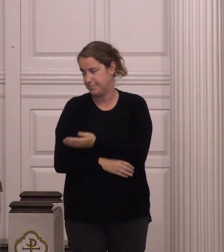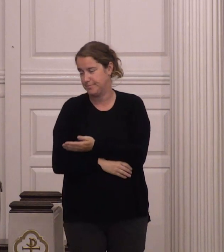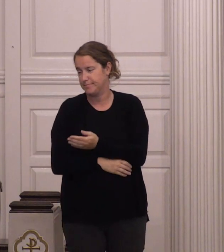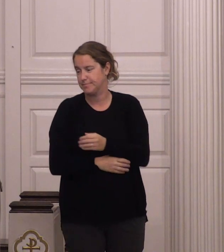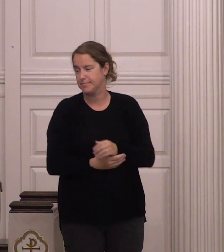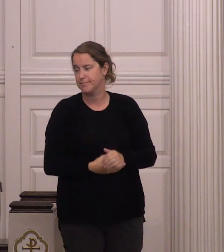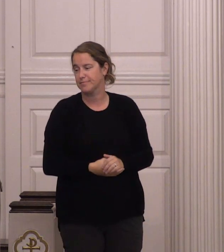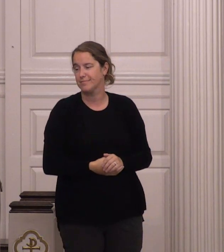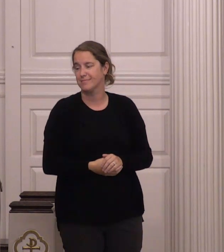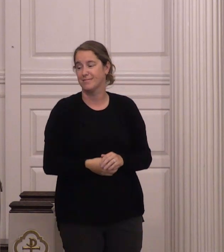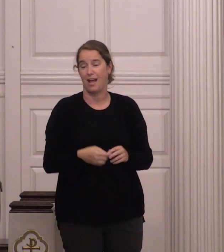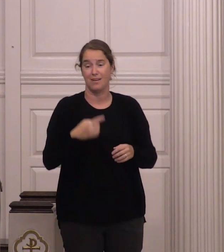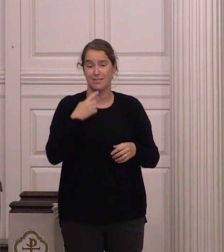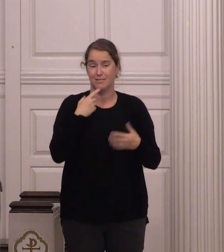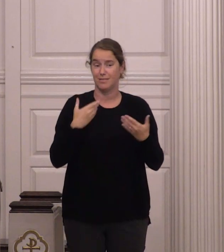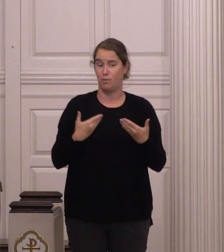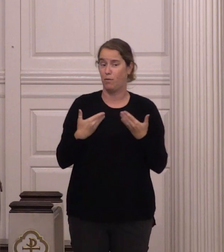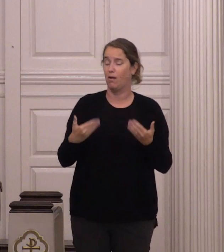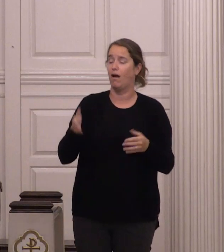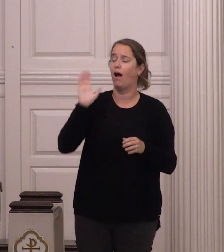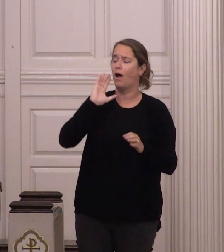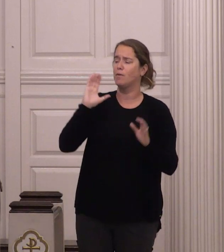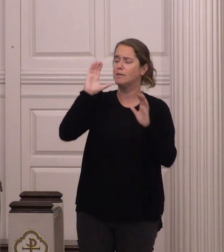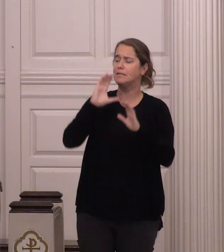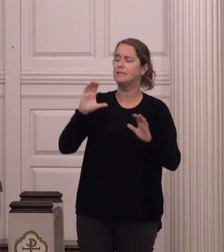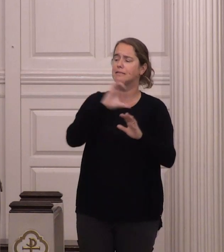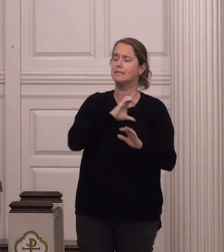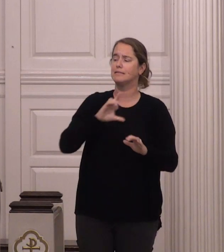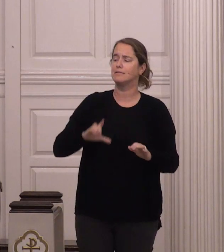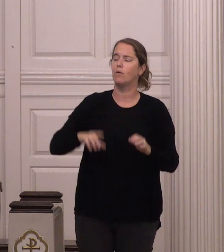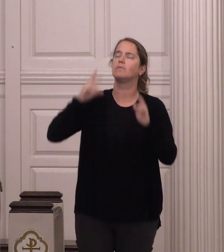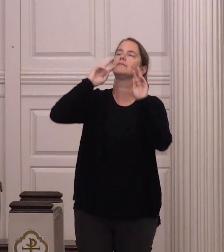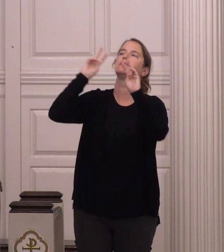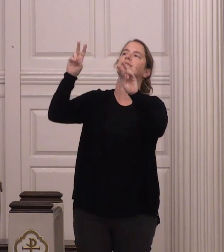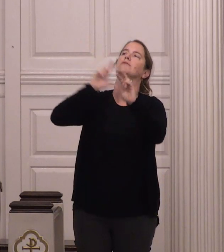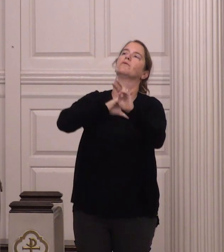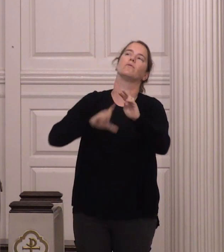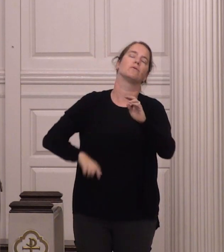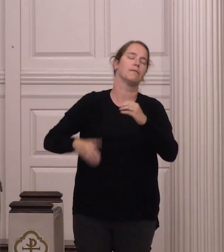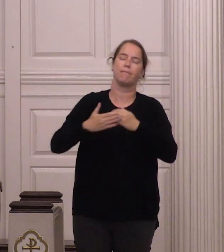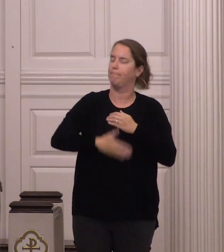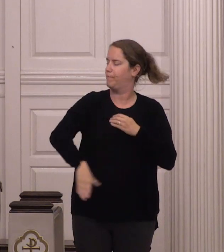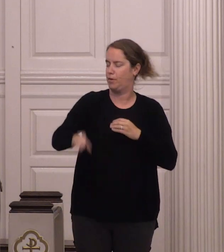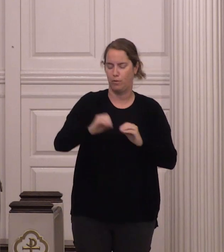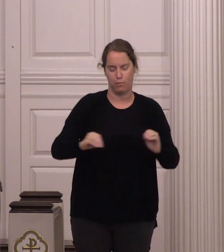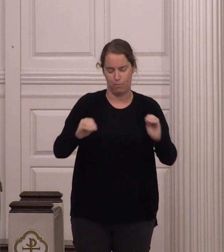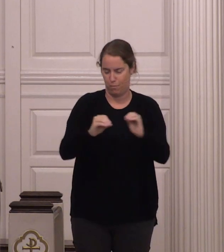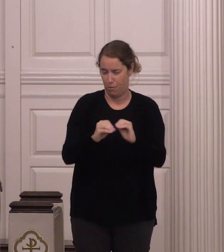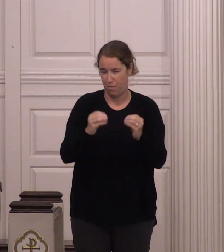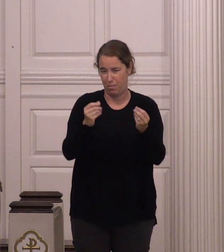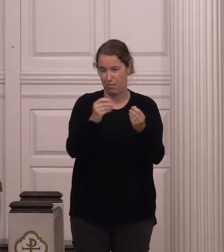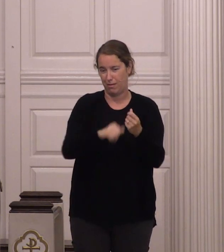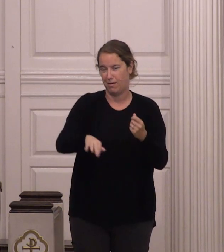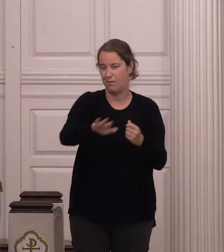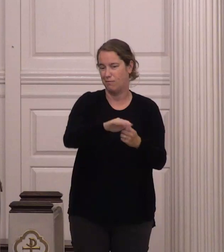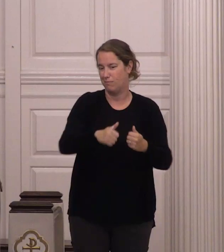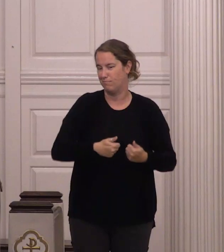I said I shall see the Lord no more in the land of the living. No longer shall I behold my fellow men